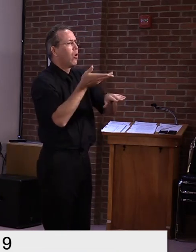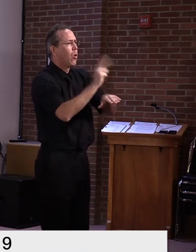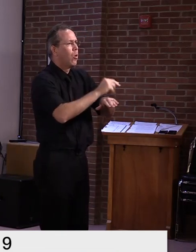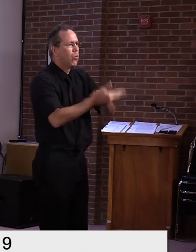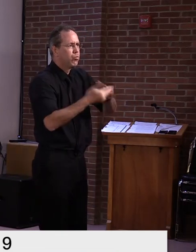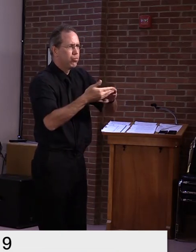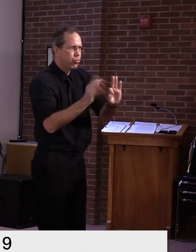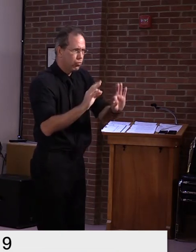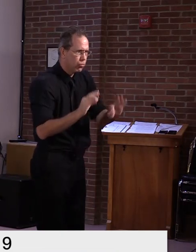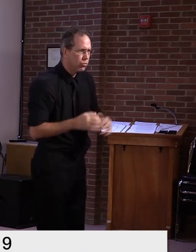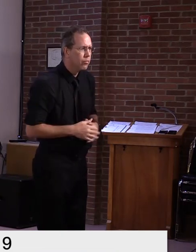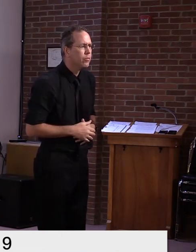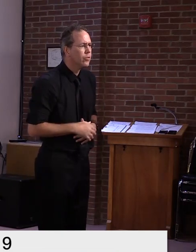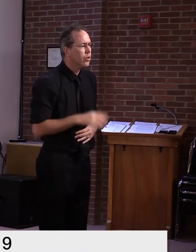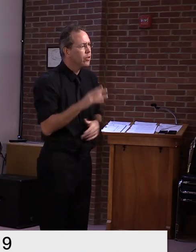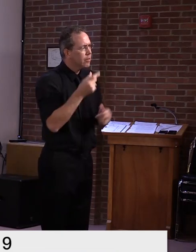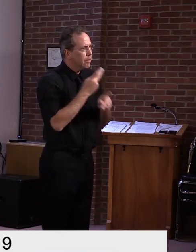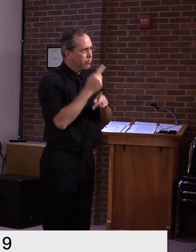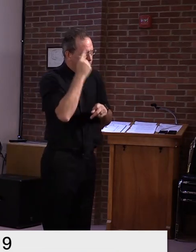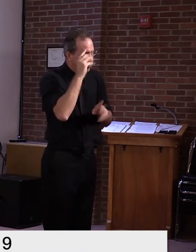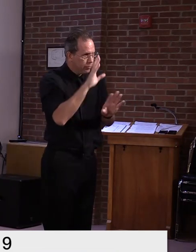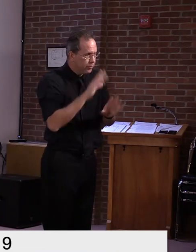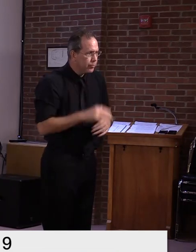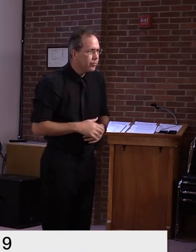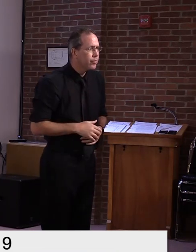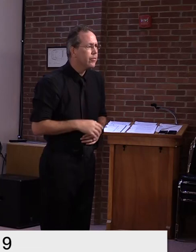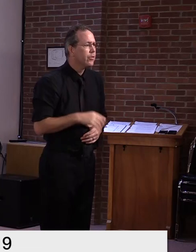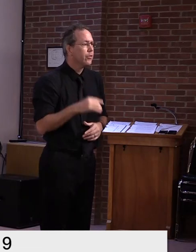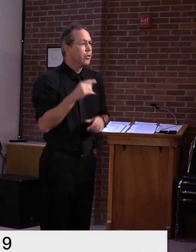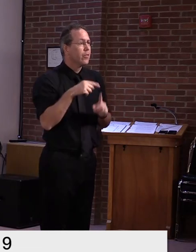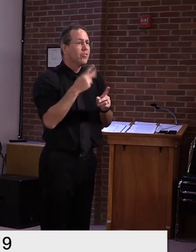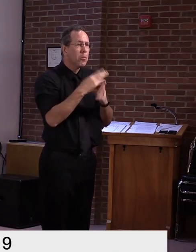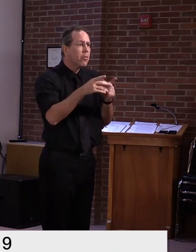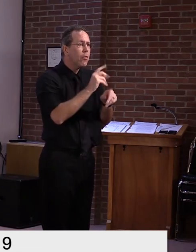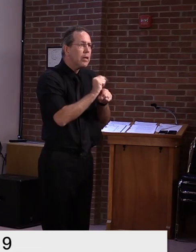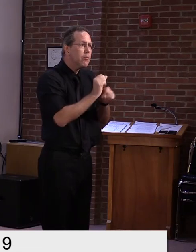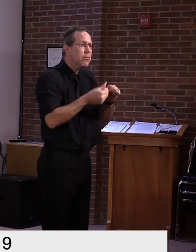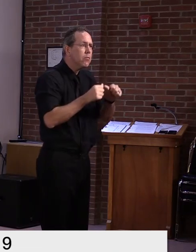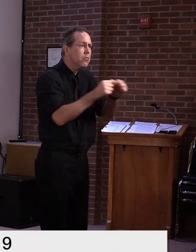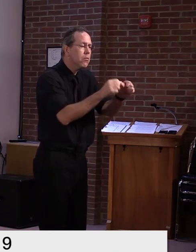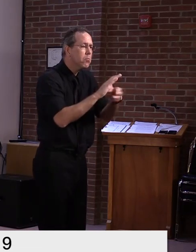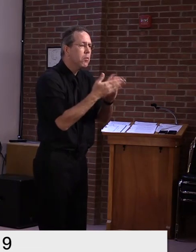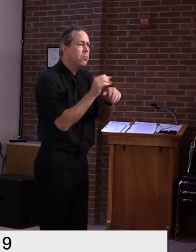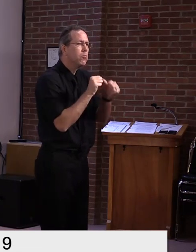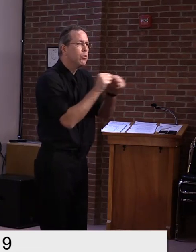the sort of things that people, so I don't think we're going to see